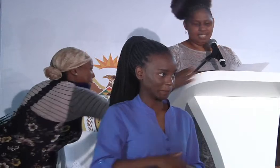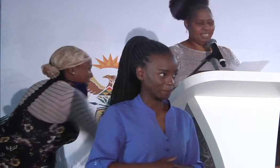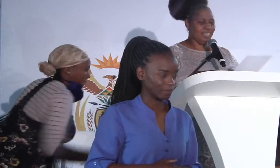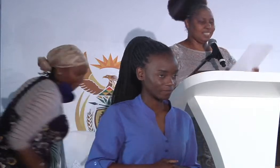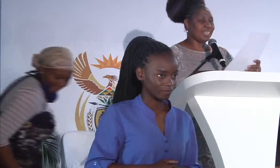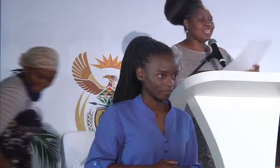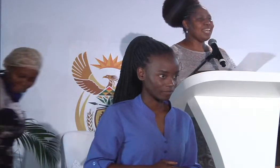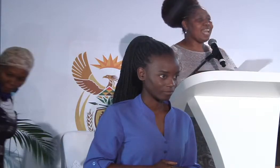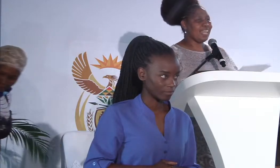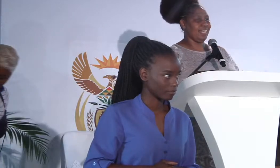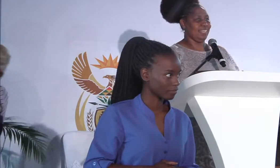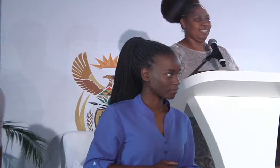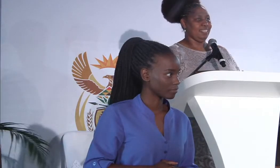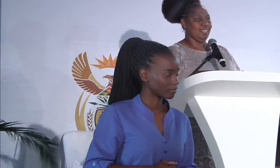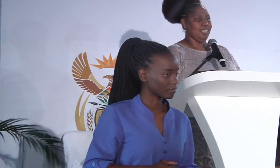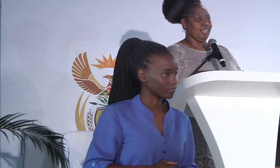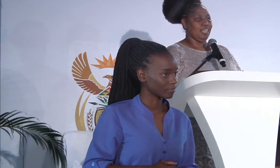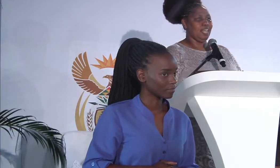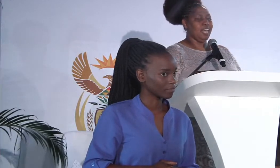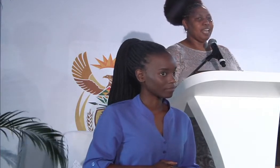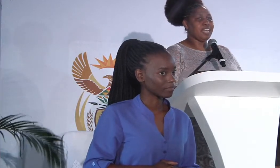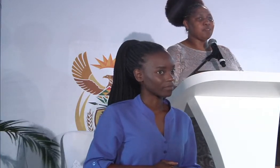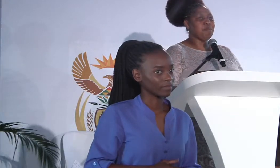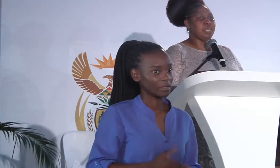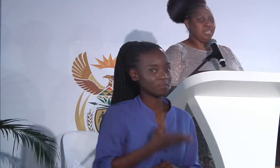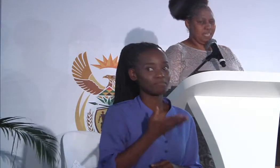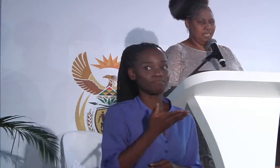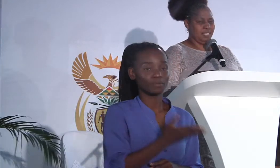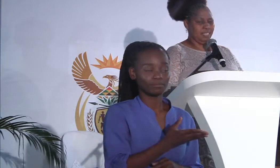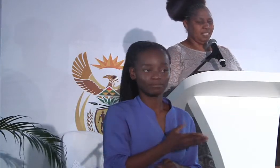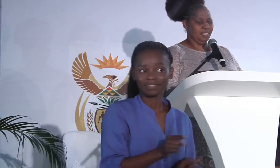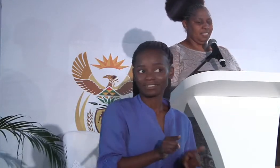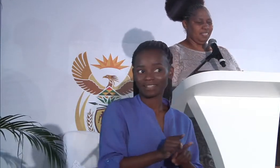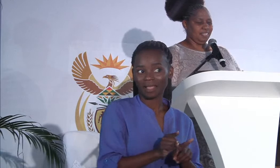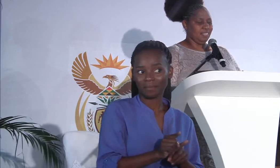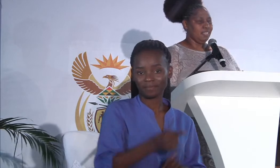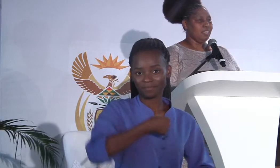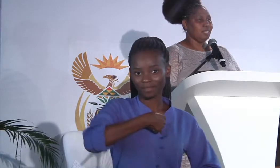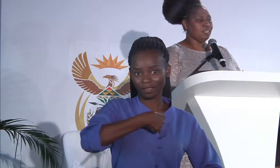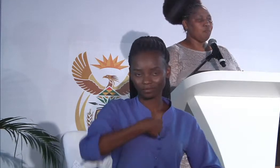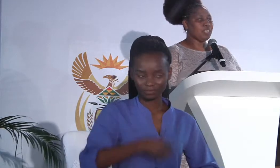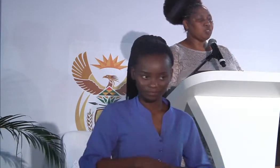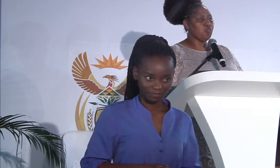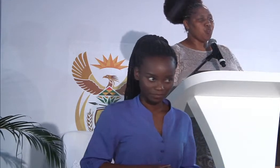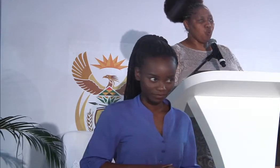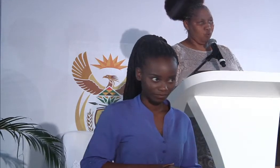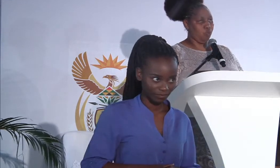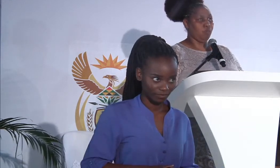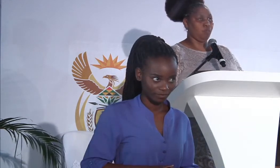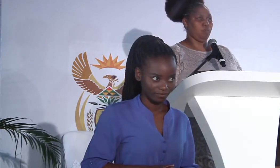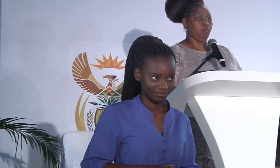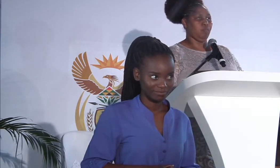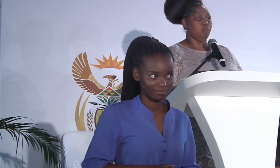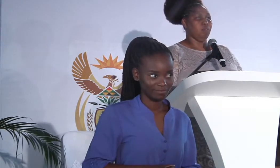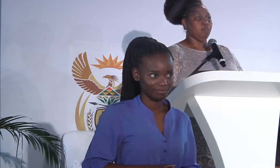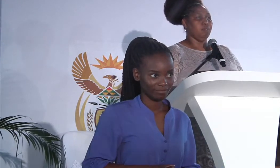He is here, and like me, you must know